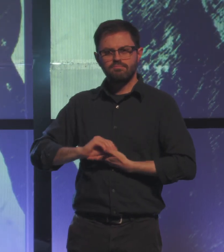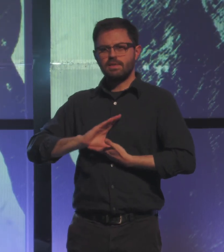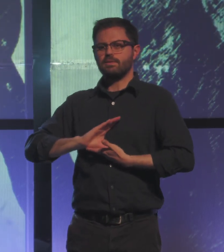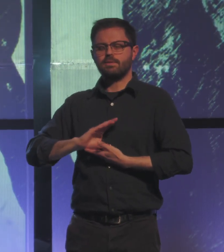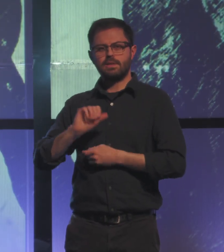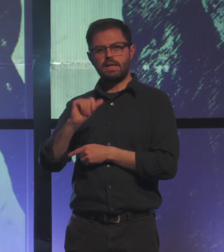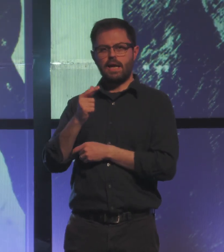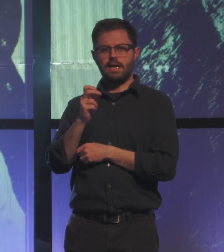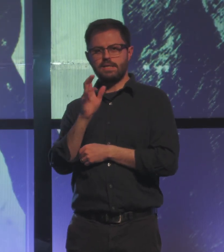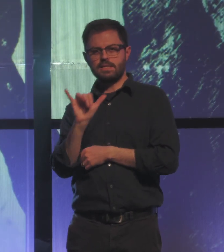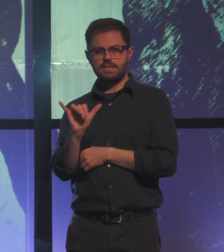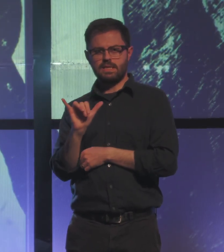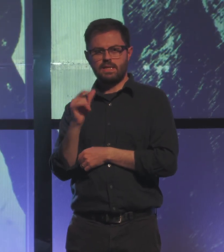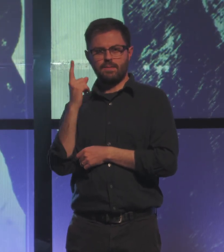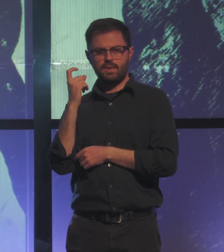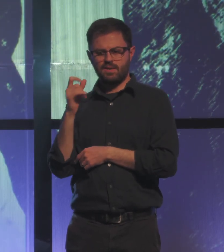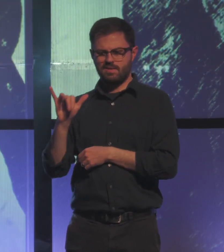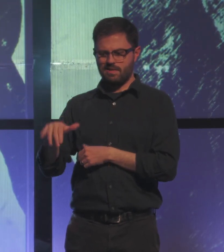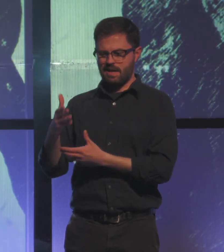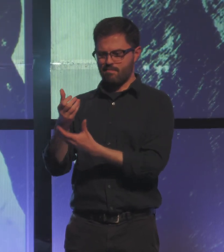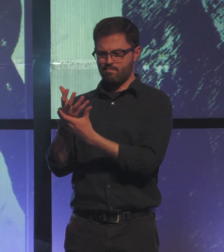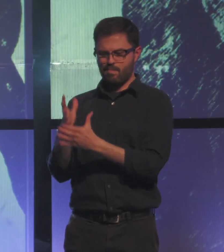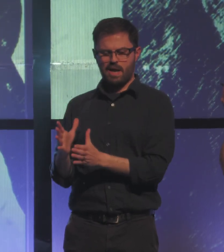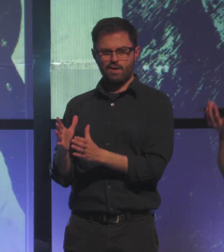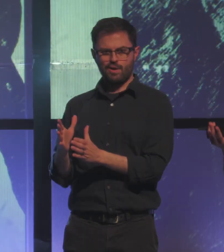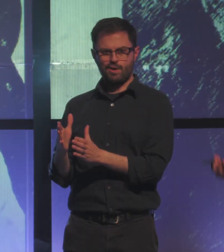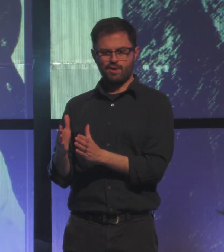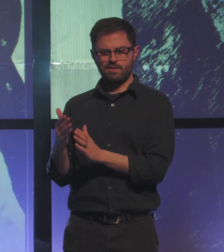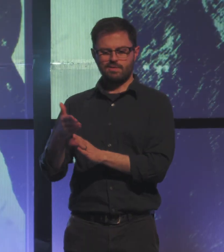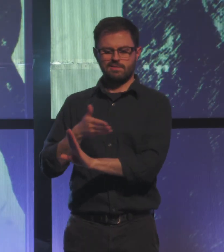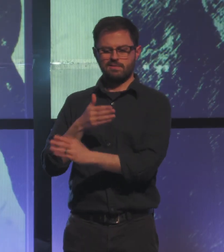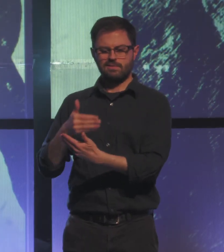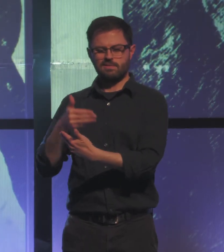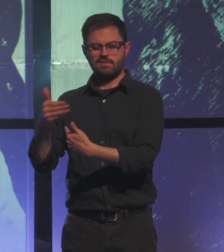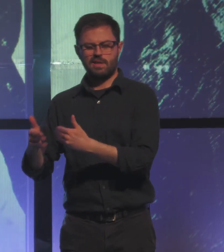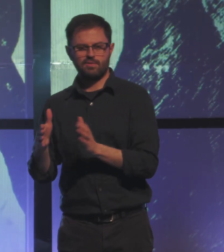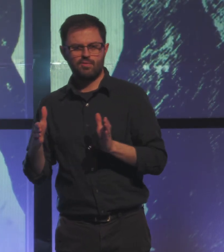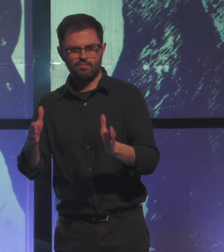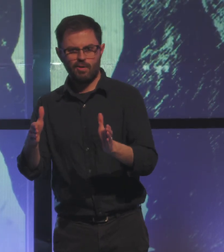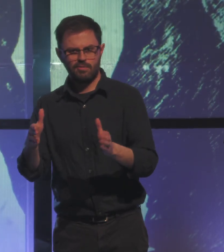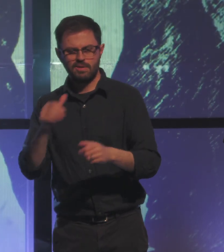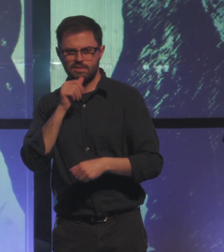the roadside is so far from a dignified life.